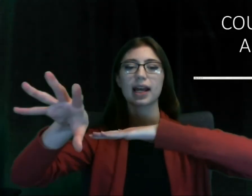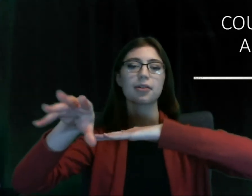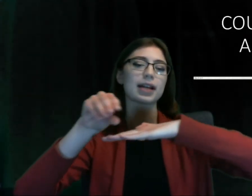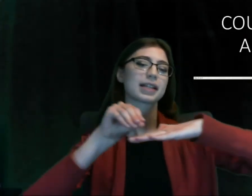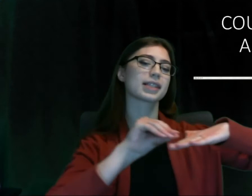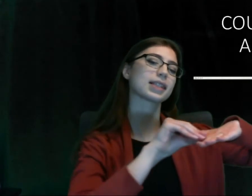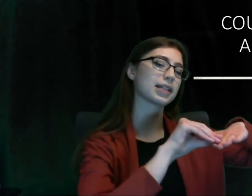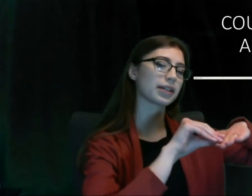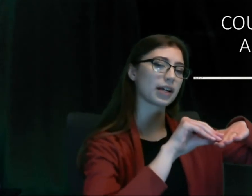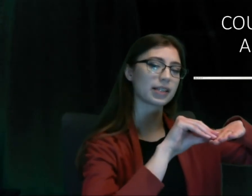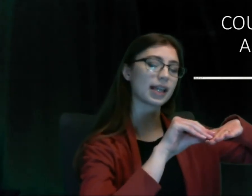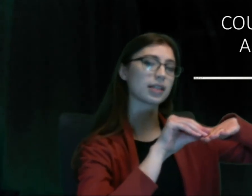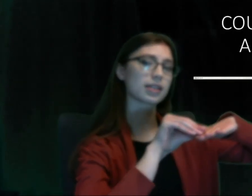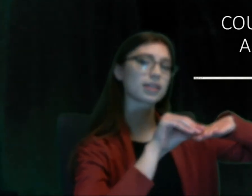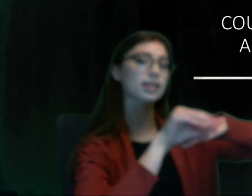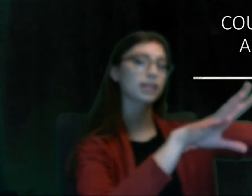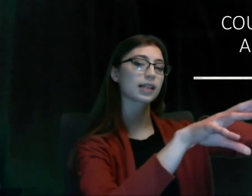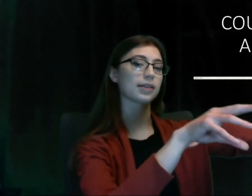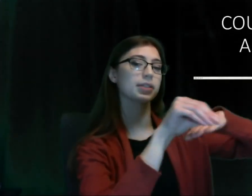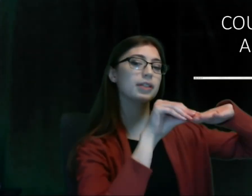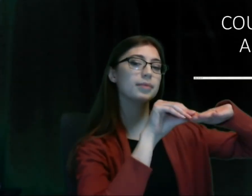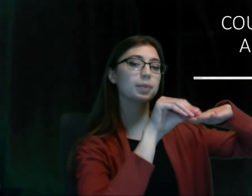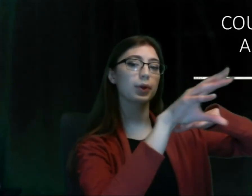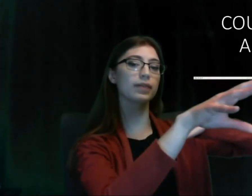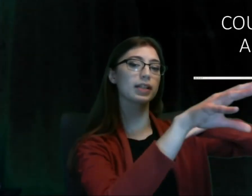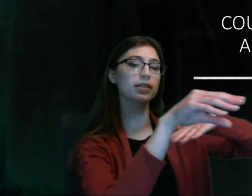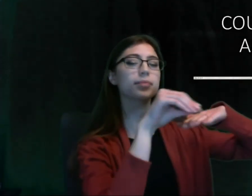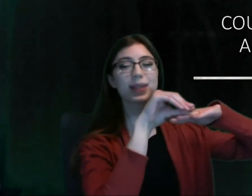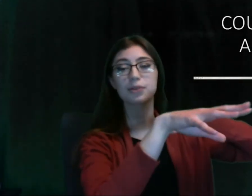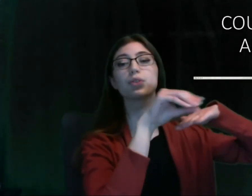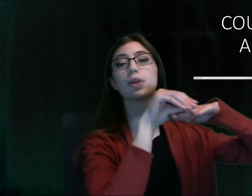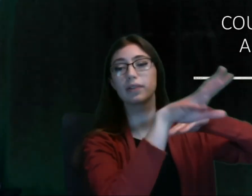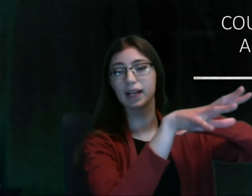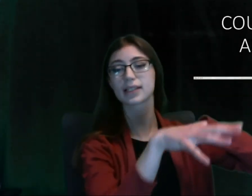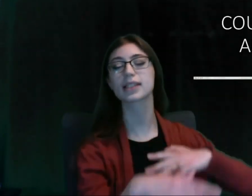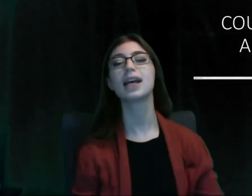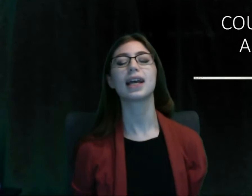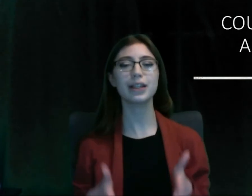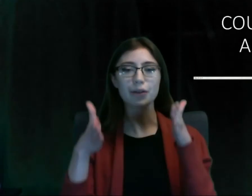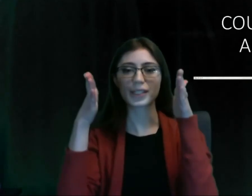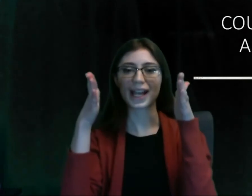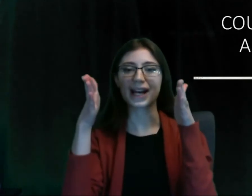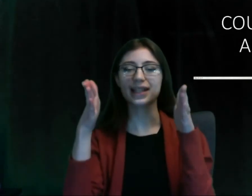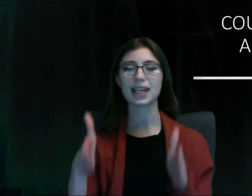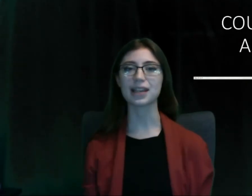as it slides across your hands. Counselor or advisor, counsel or advise, and you're going to add the agent